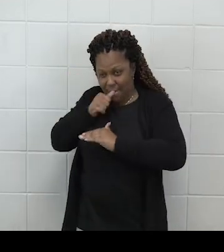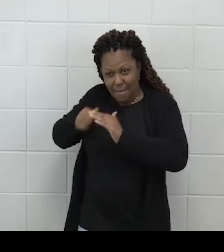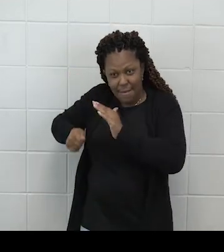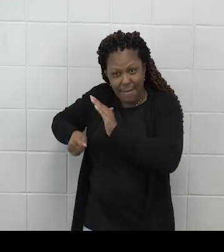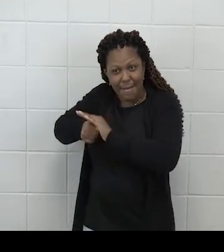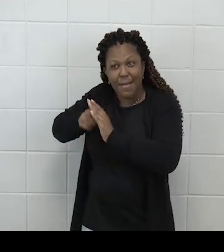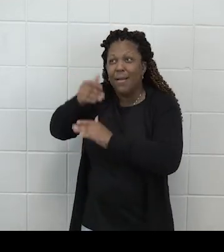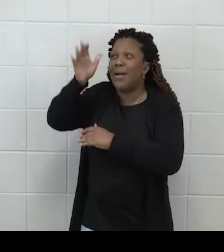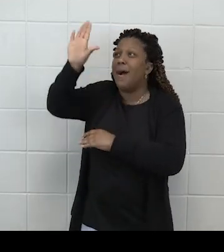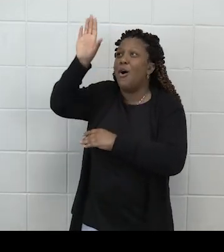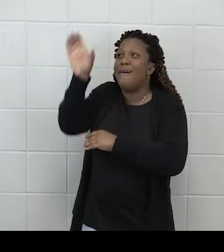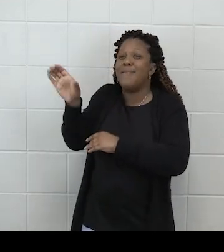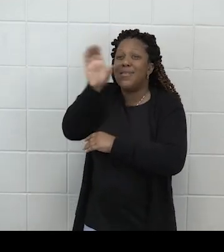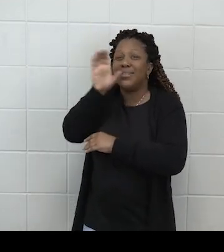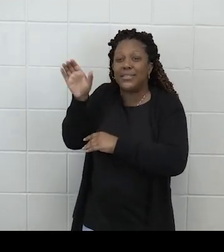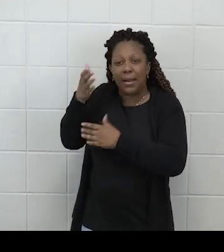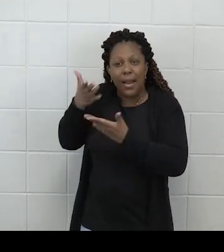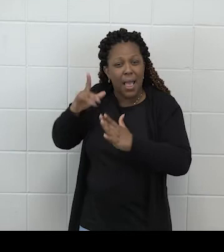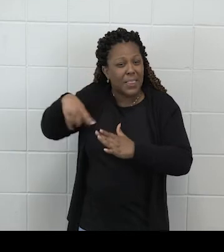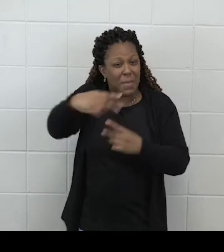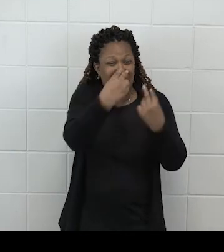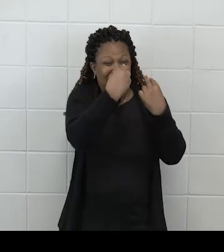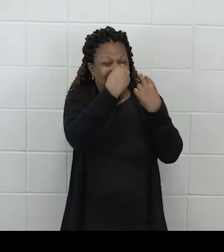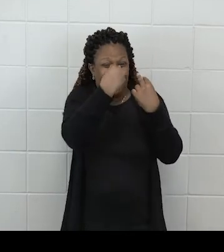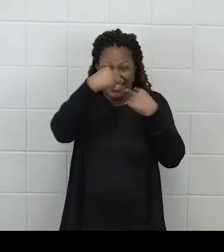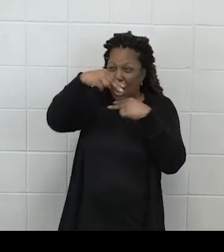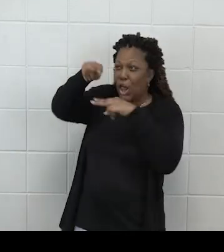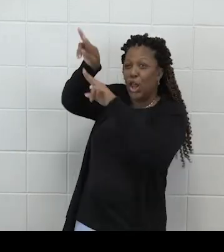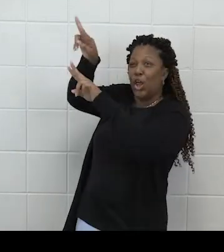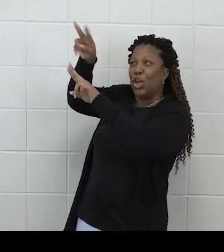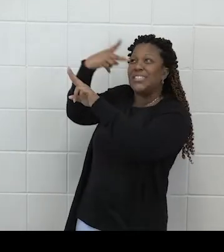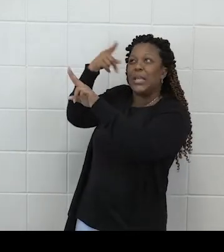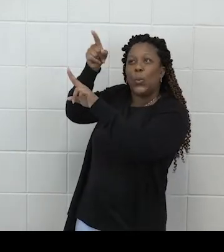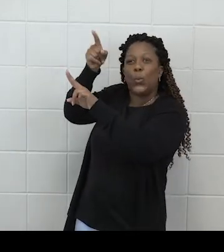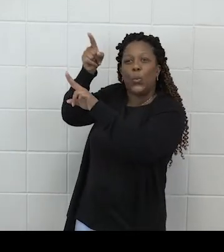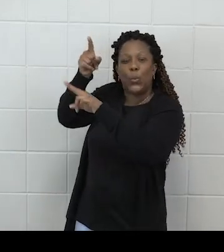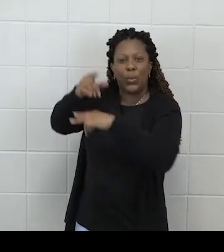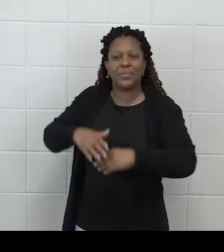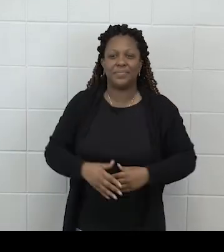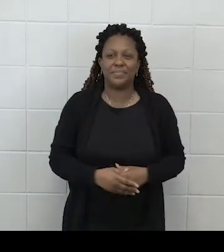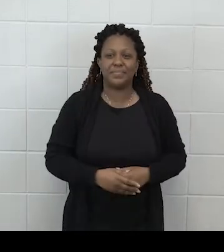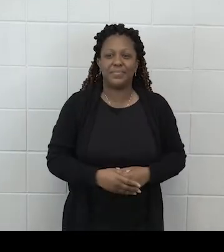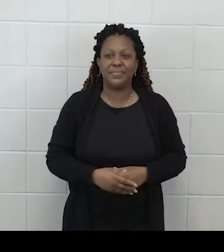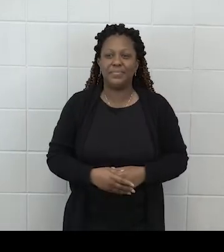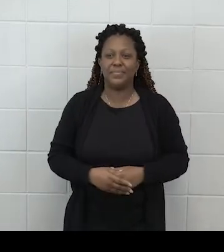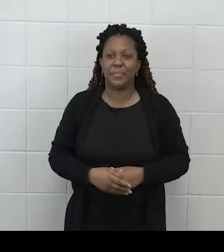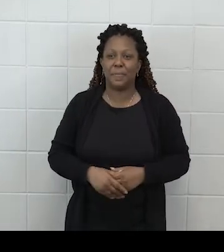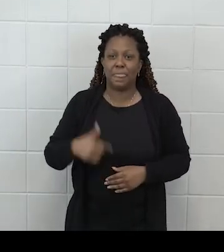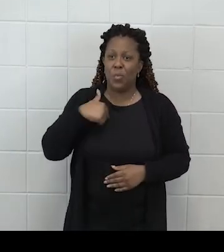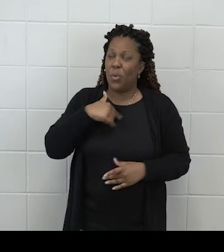Allow your saving grace to come through in this word, and we will ever be so grateful. In Jesus' name we pray all of